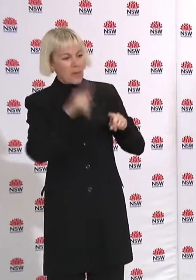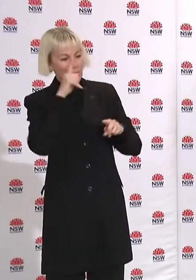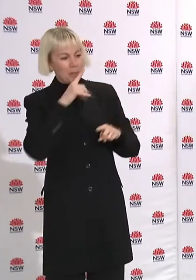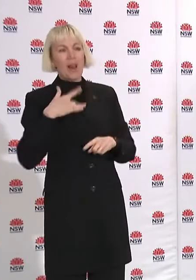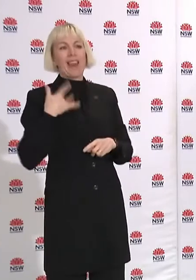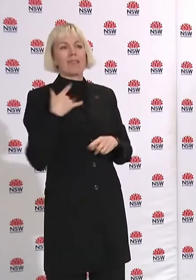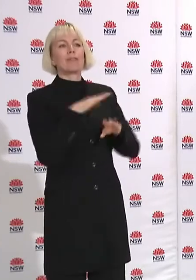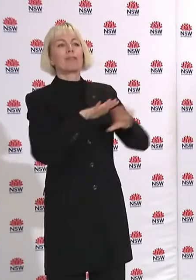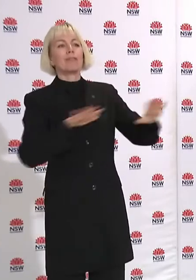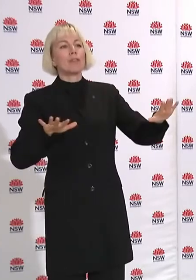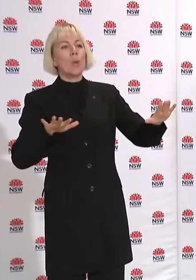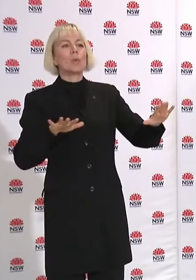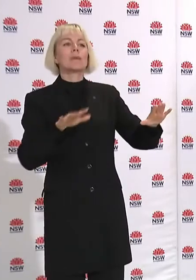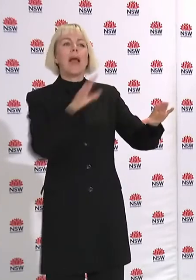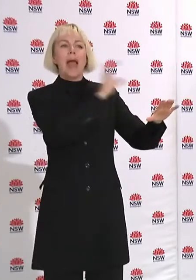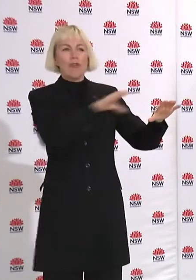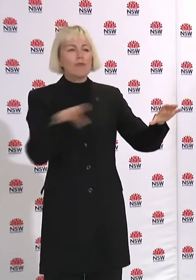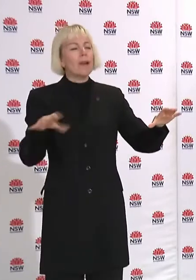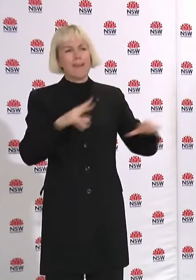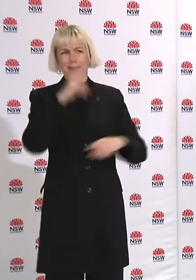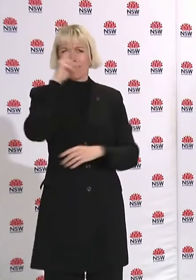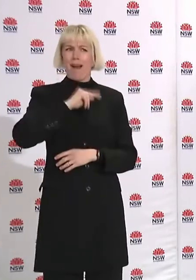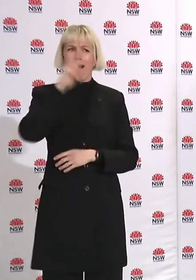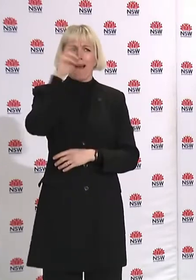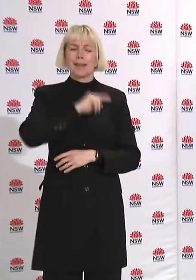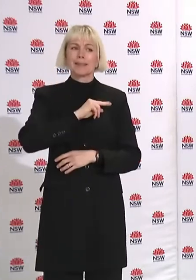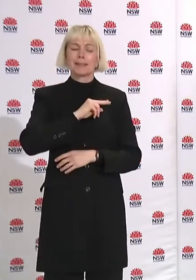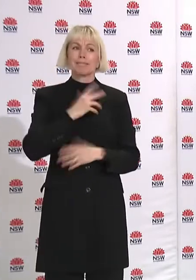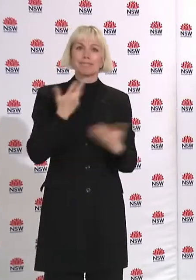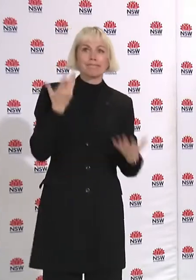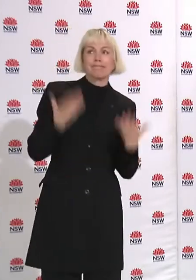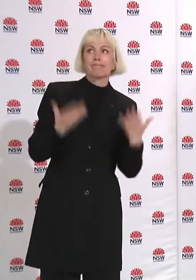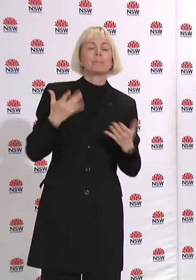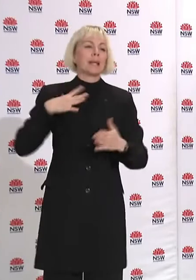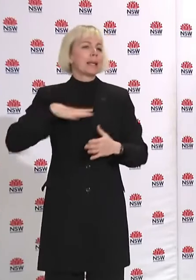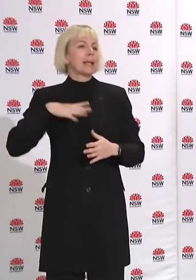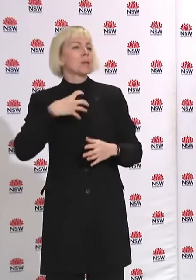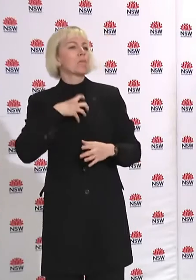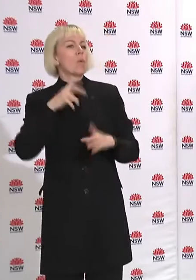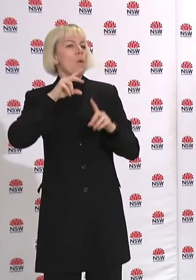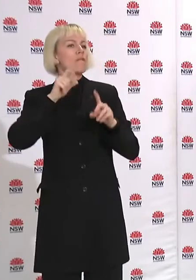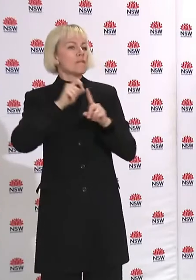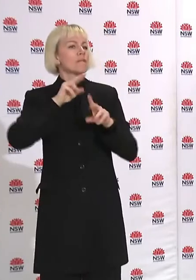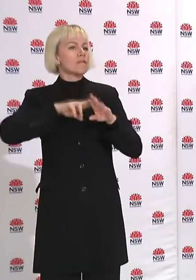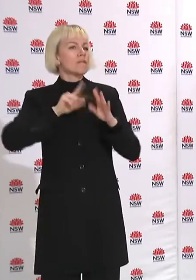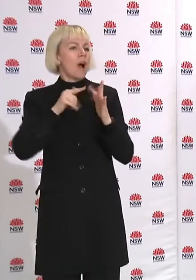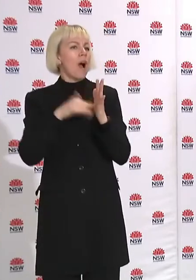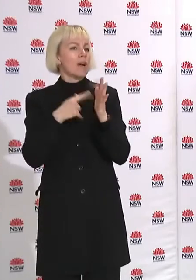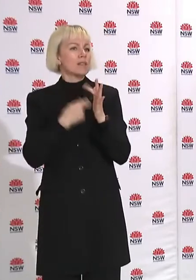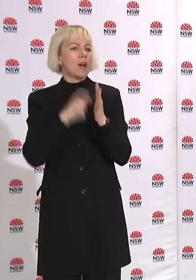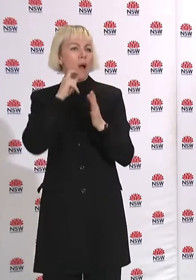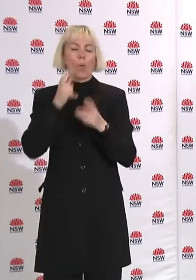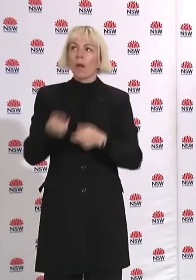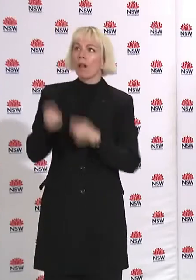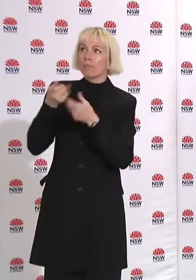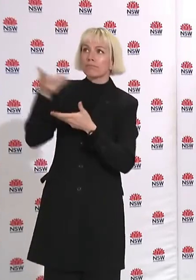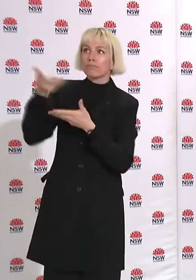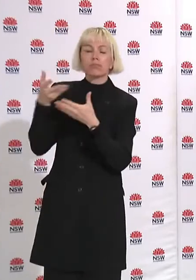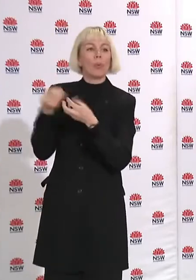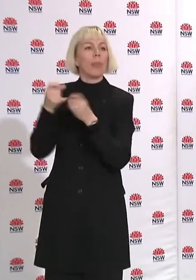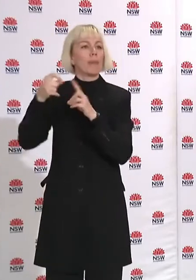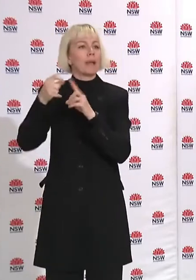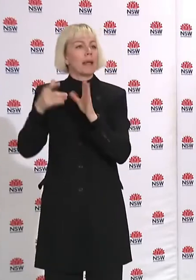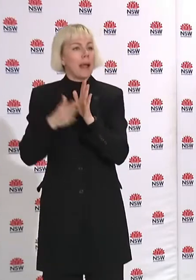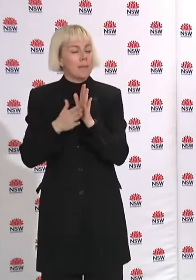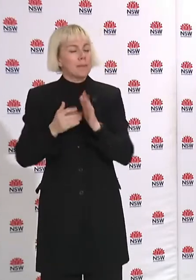and we need to consider that as well. And I will be raising these issues at National Cabinet, as Dr. Chant will with her counterparts. Dr.